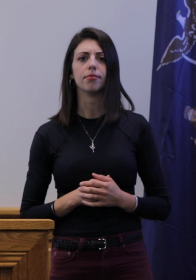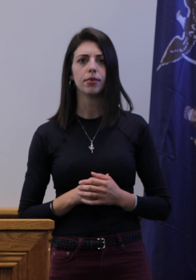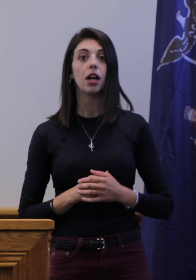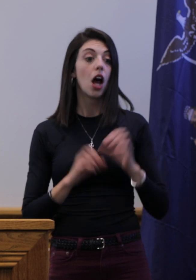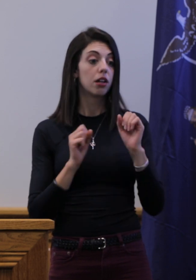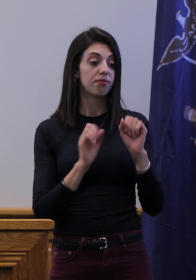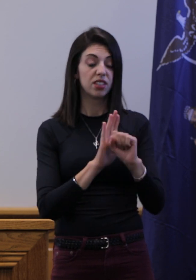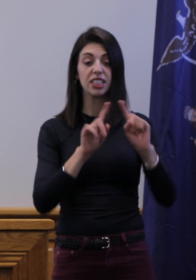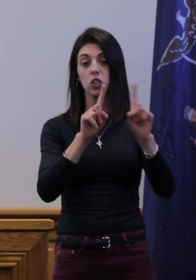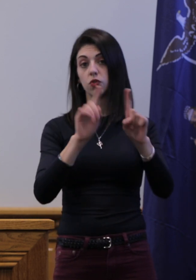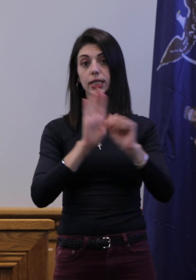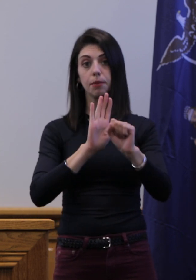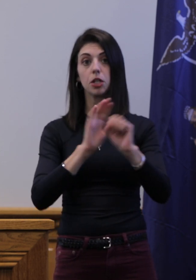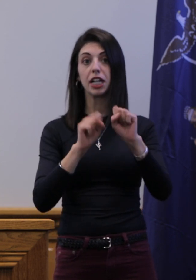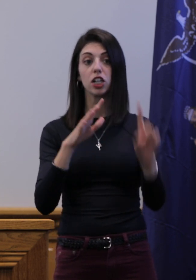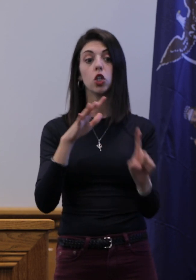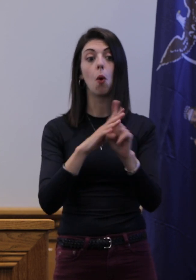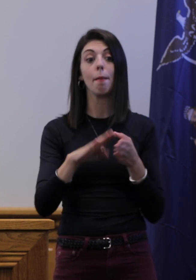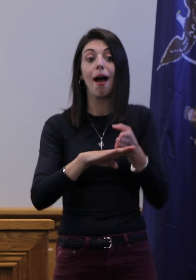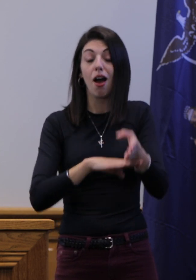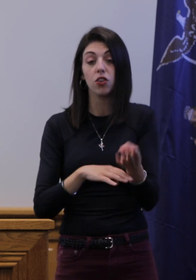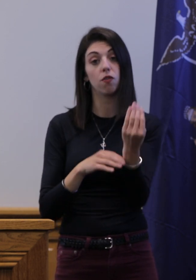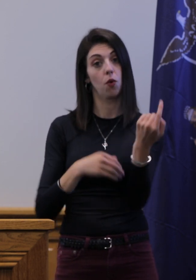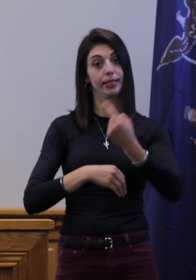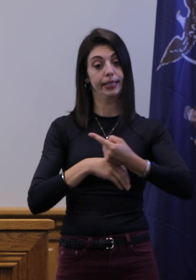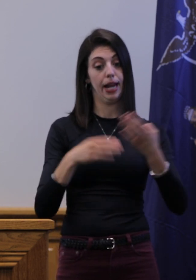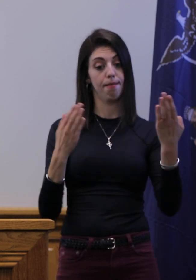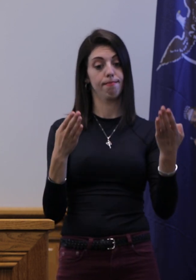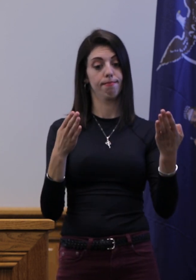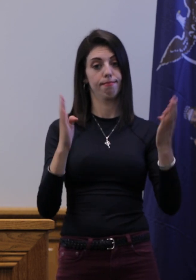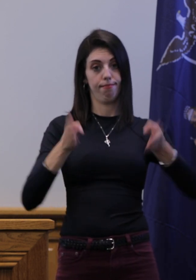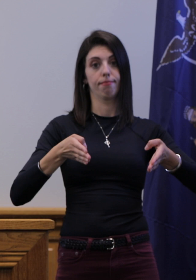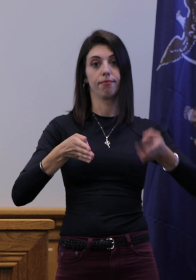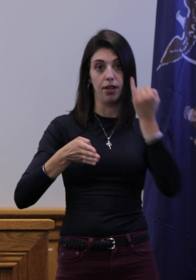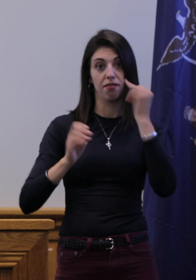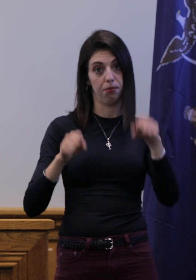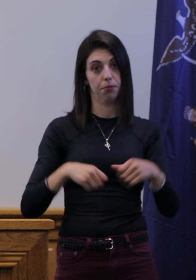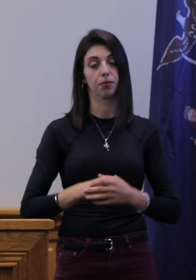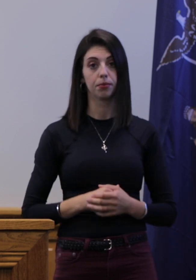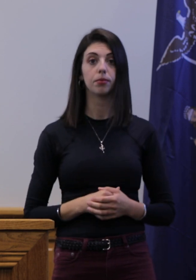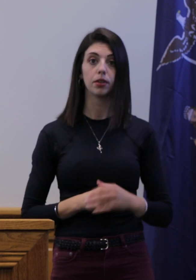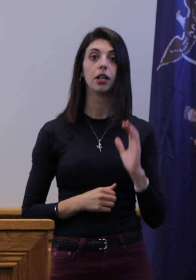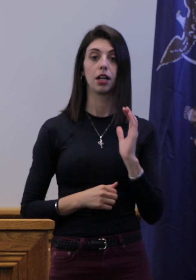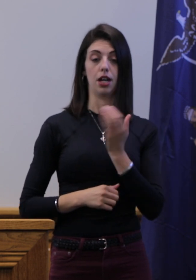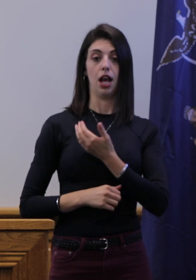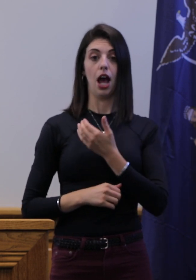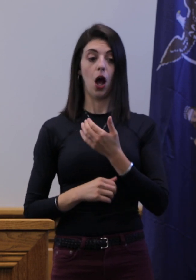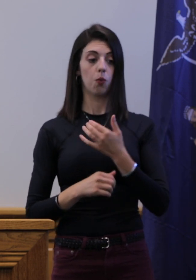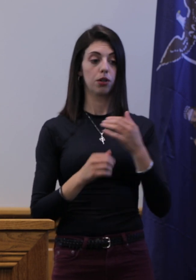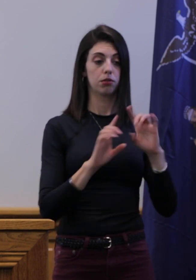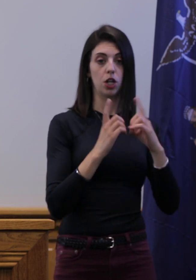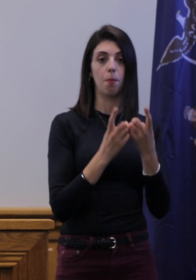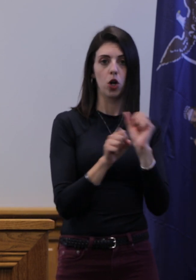the 14-day period after a possible exposure. Our department is working closely with the New York State Department of Health